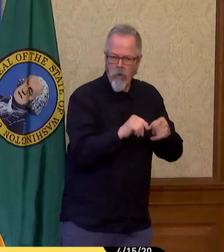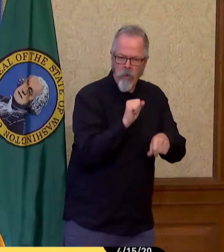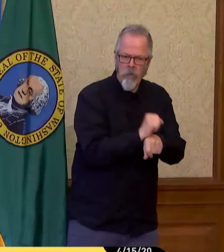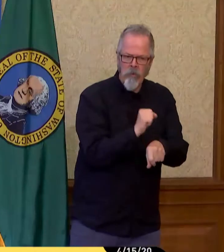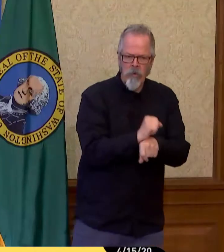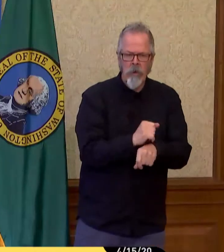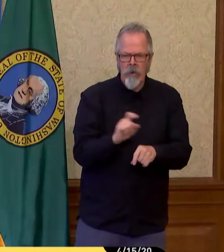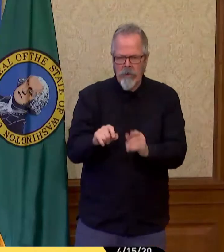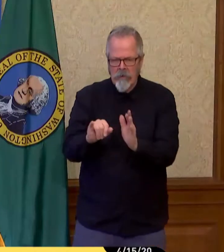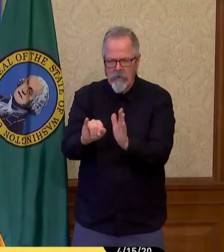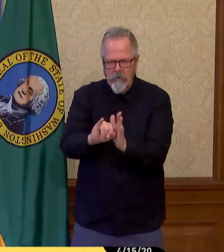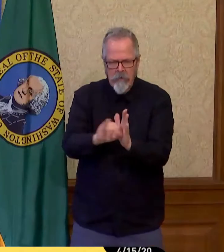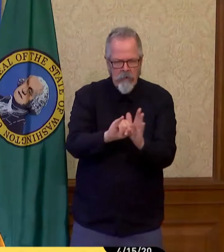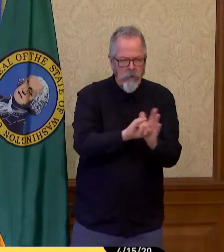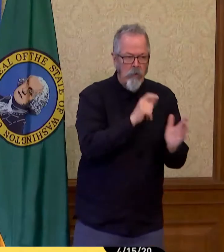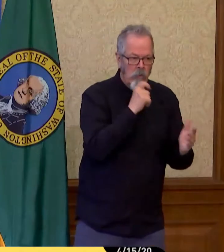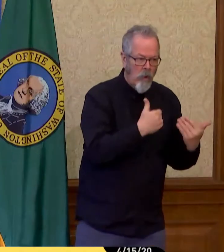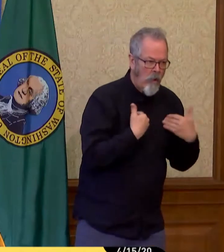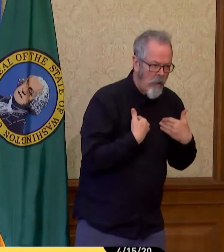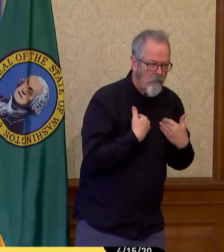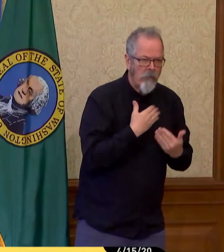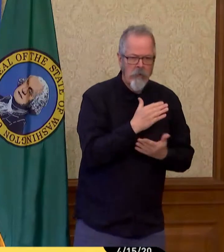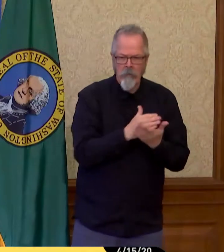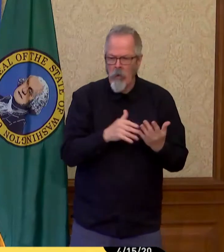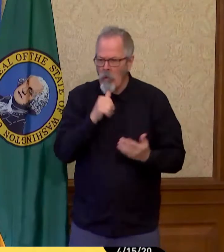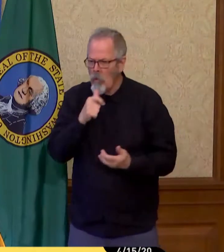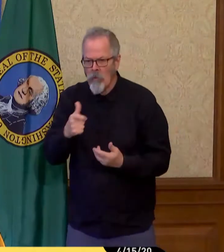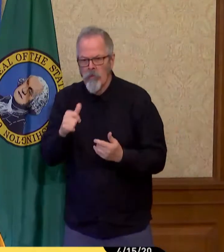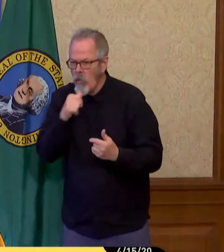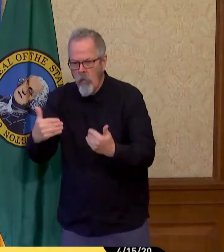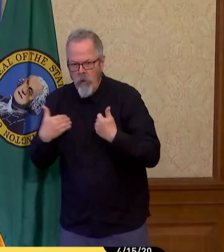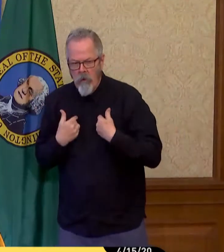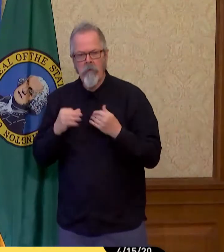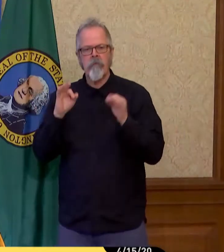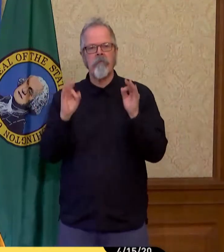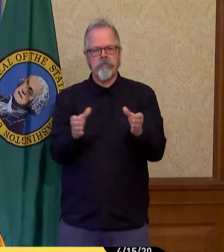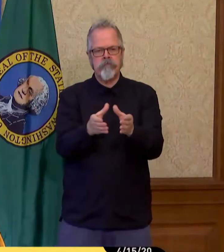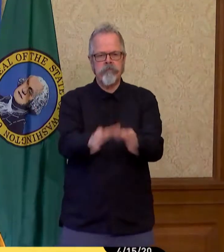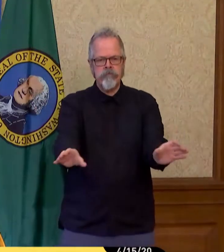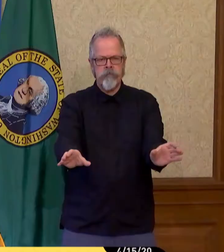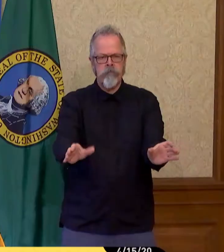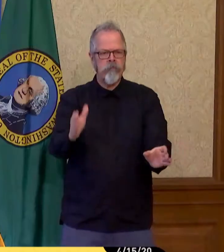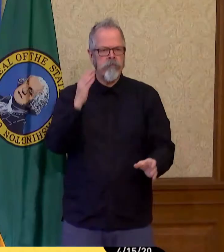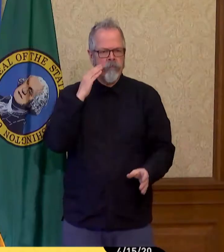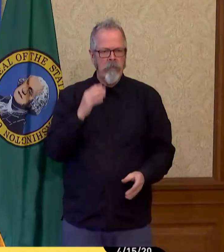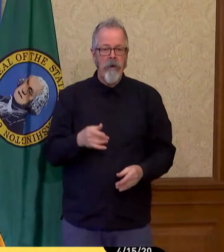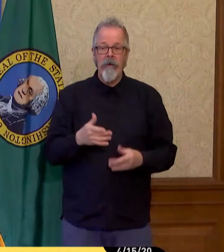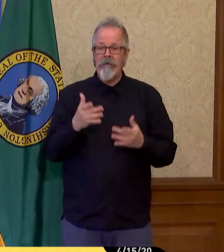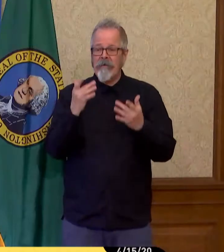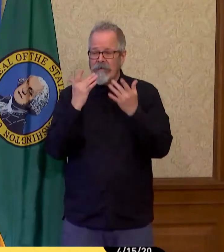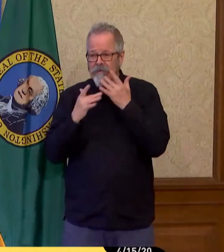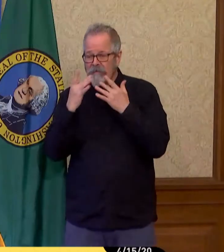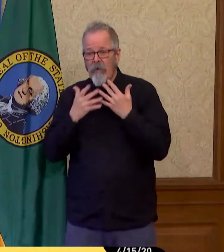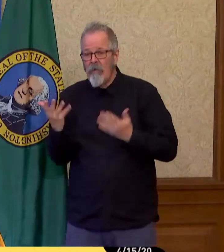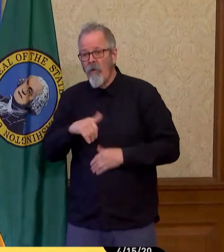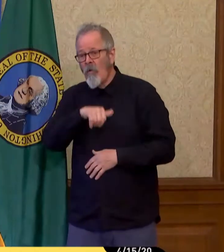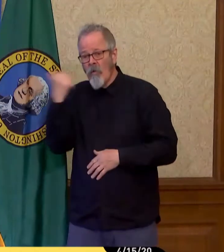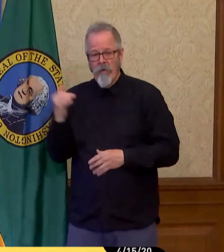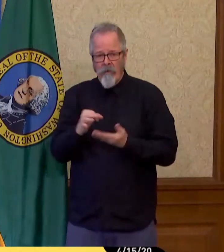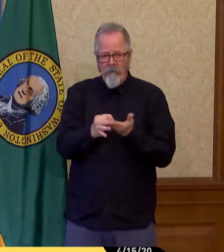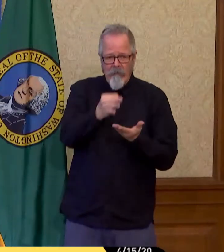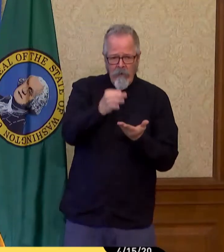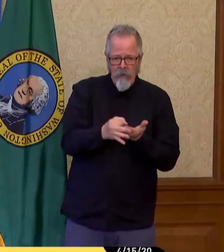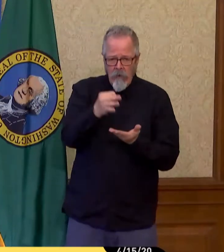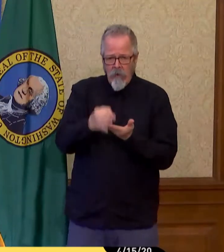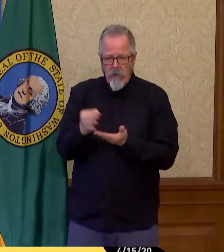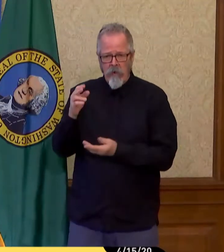swabs, viral transport medium, the vials. This sounds kind of ridiculous, and it is, but they simply do not exist anywhere in the